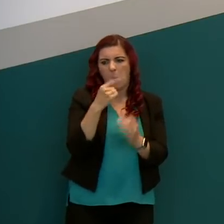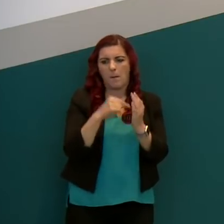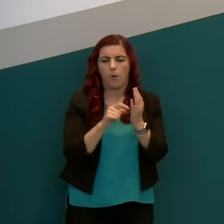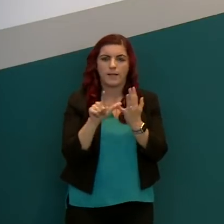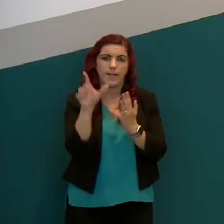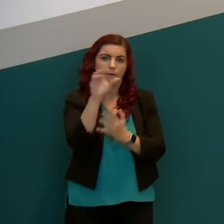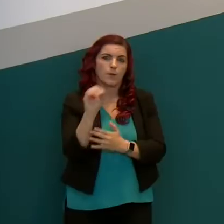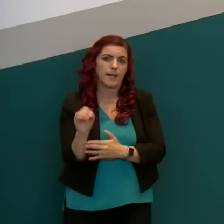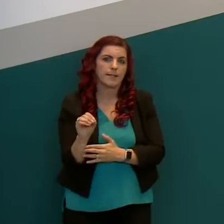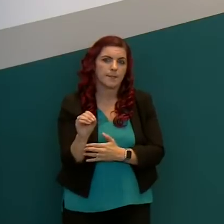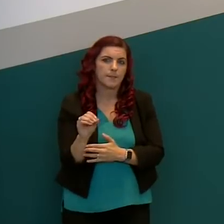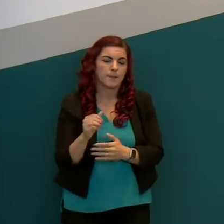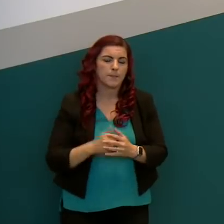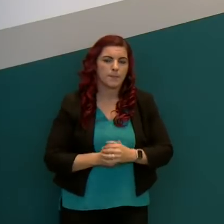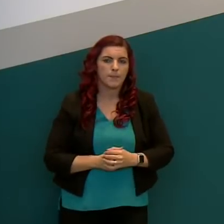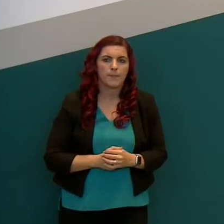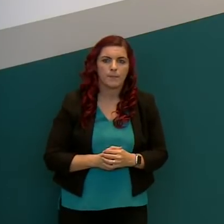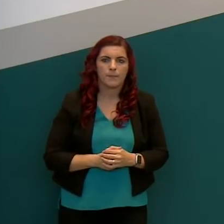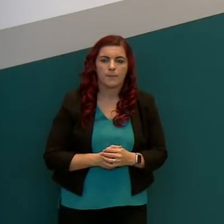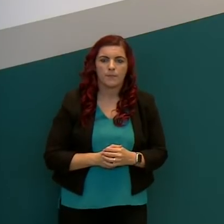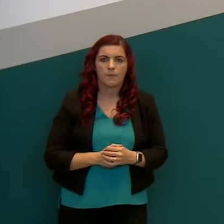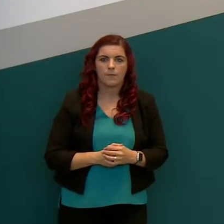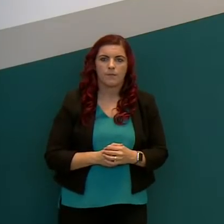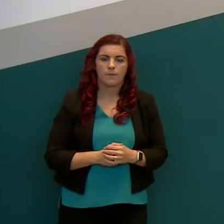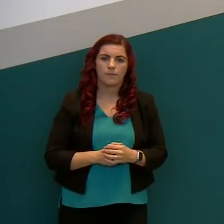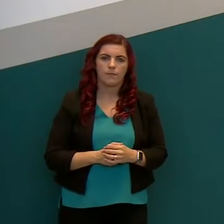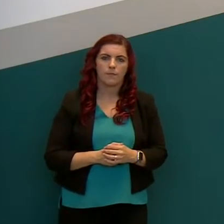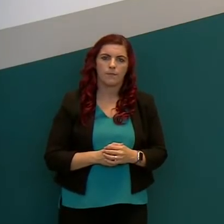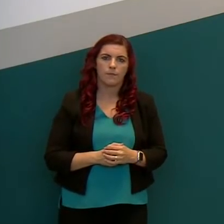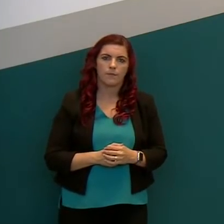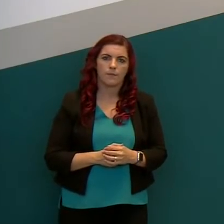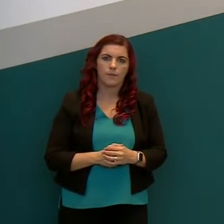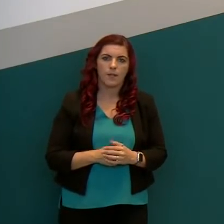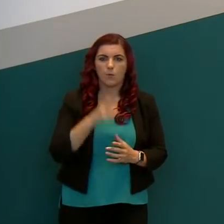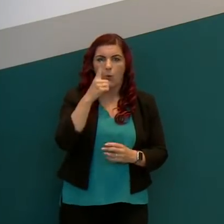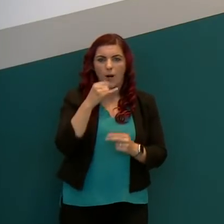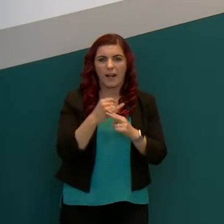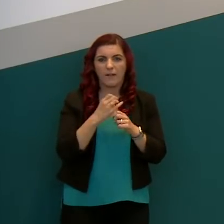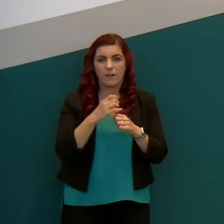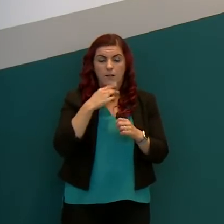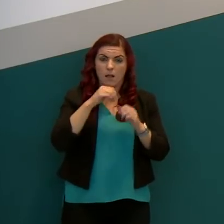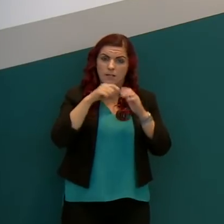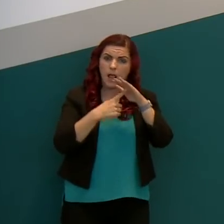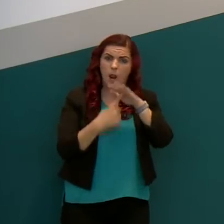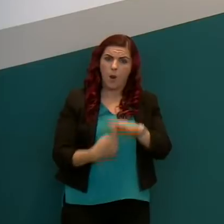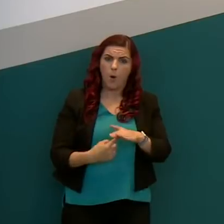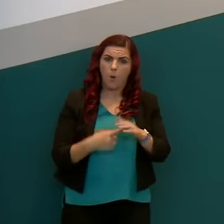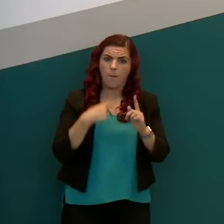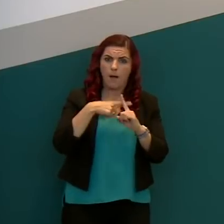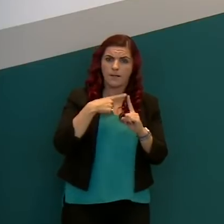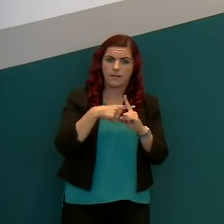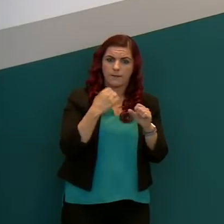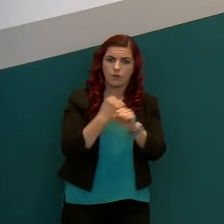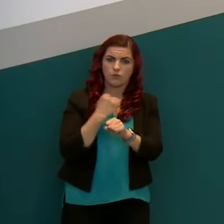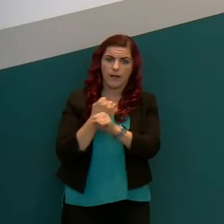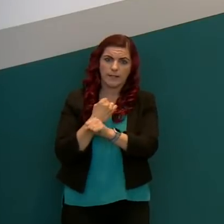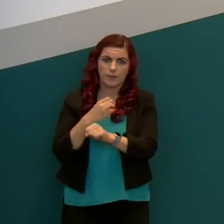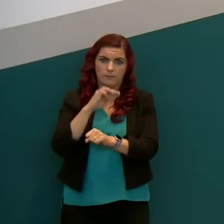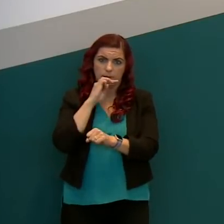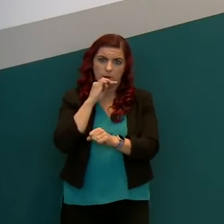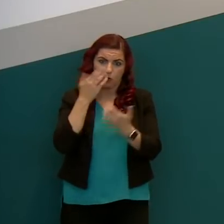about 1 in 70 tests being positive. Now, obviously, that's a very low positivity rate. It implies that your testing